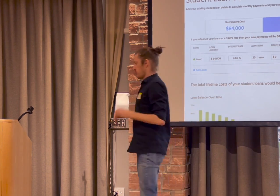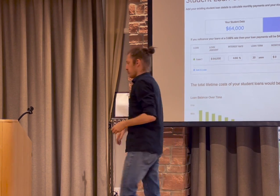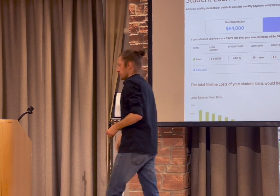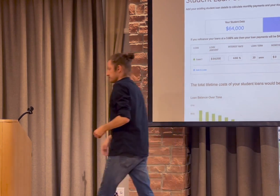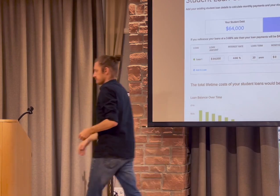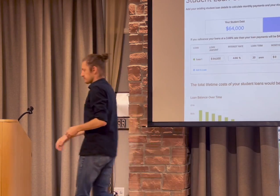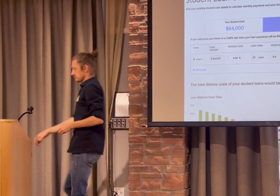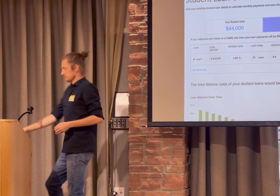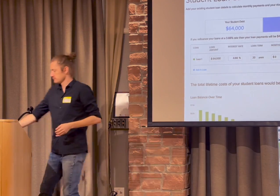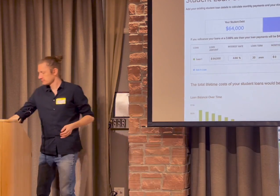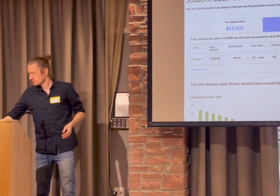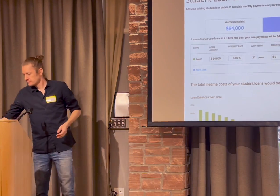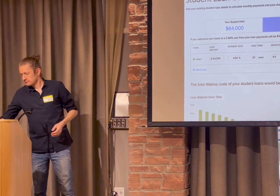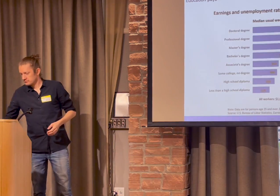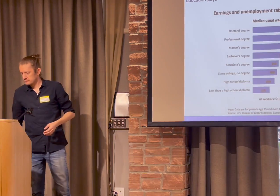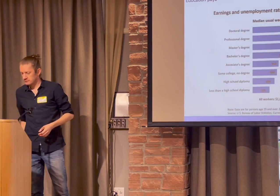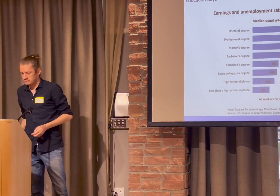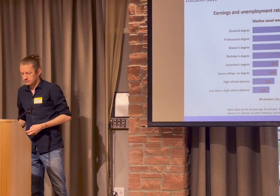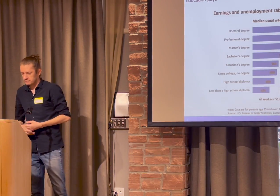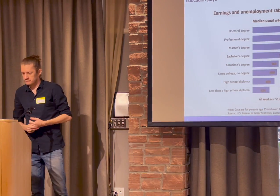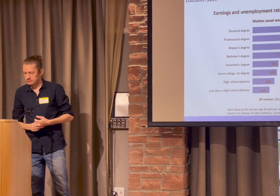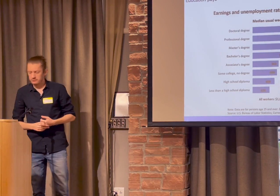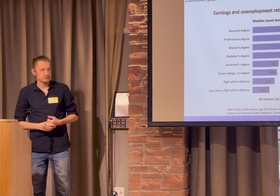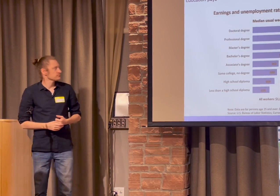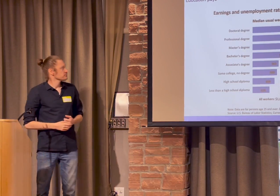So let's look at how much more money you'll earn if you have a degree.